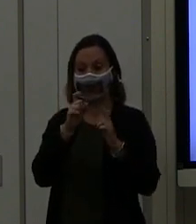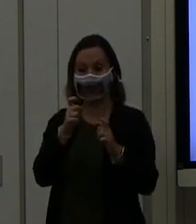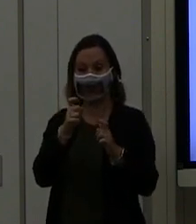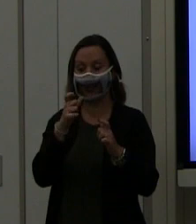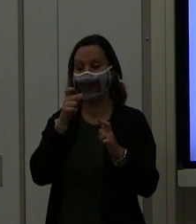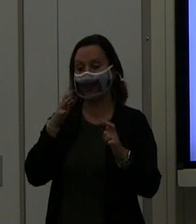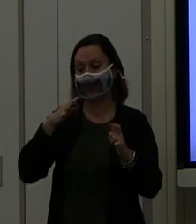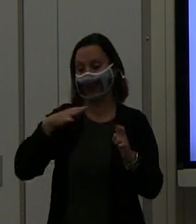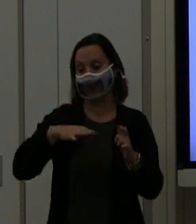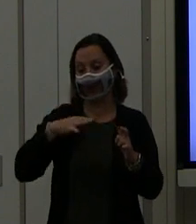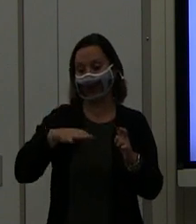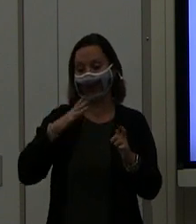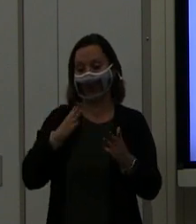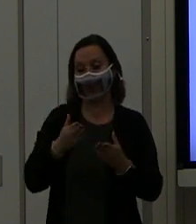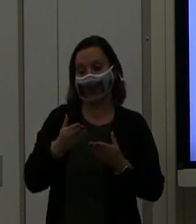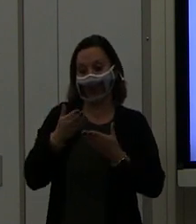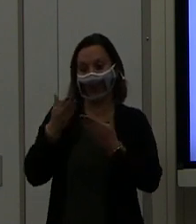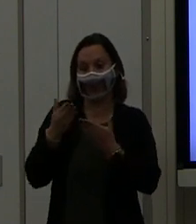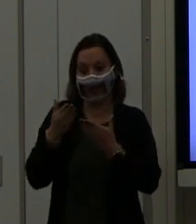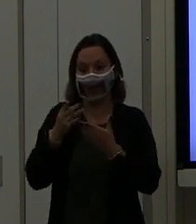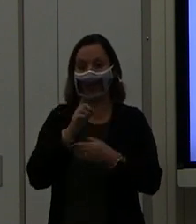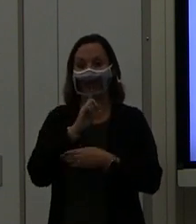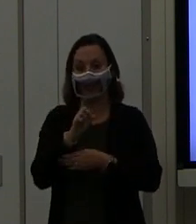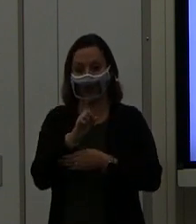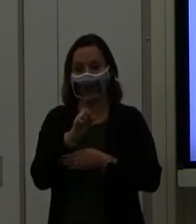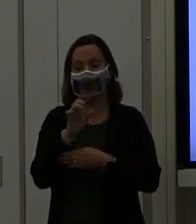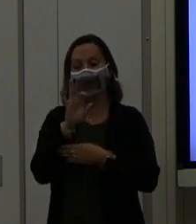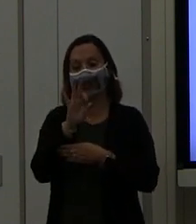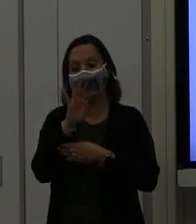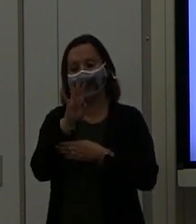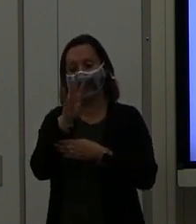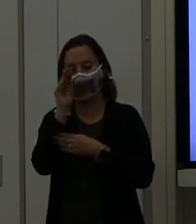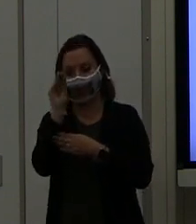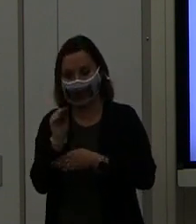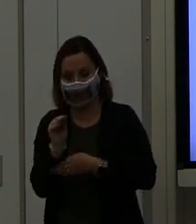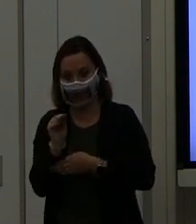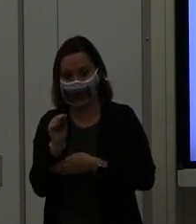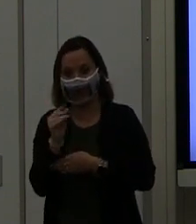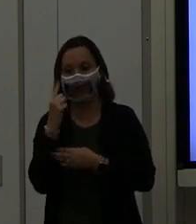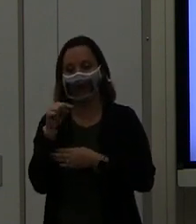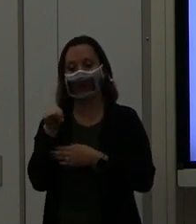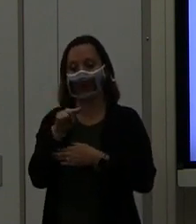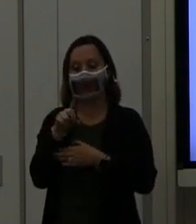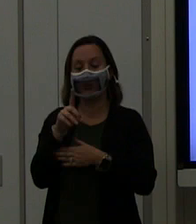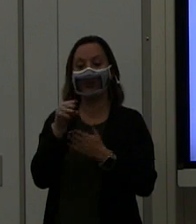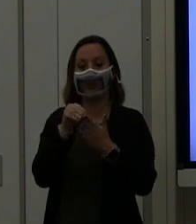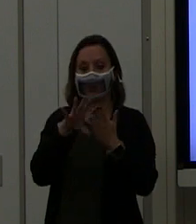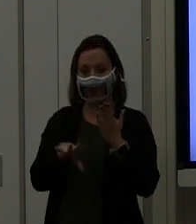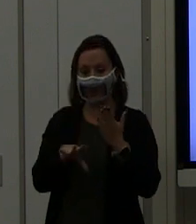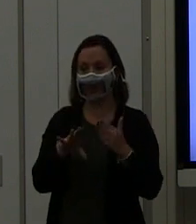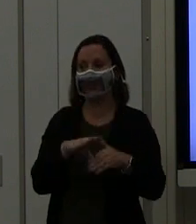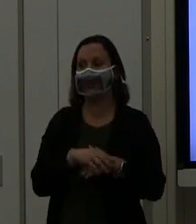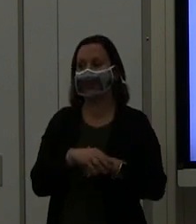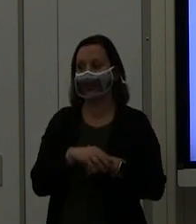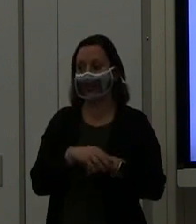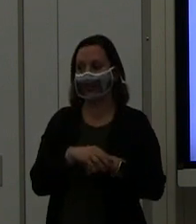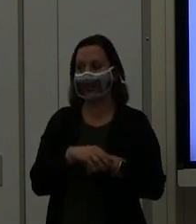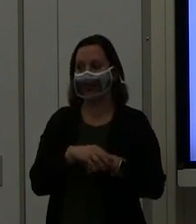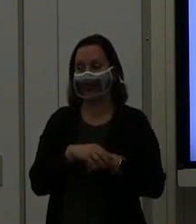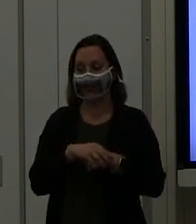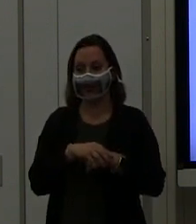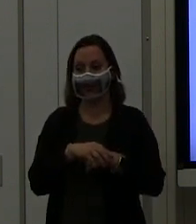to. So we're going to appeal those and make sure that we get our 94% rate for those students. 92 is a little bit of a knee-jerk